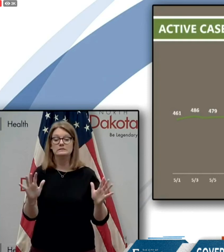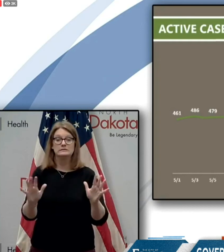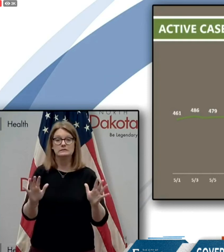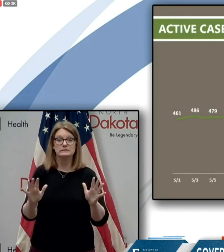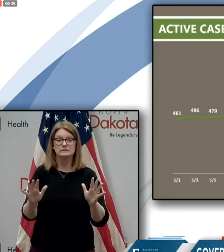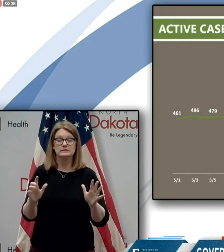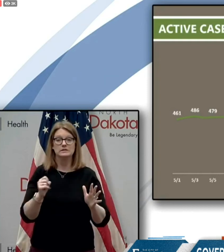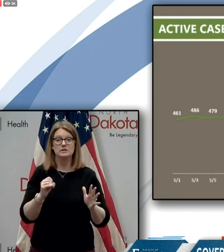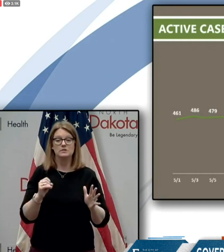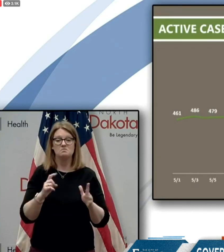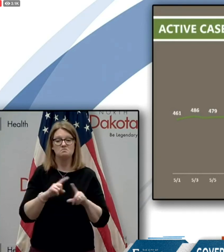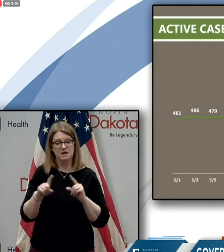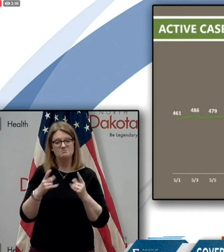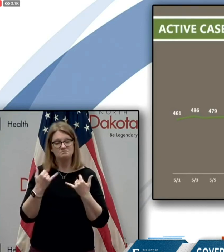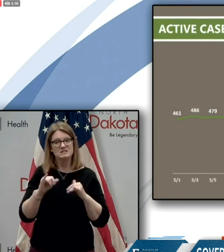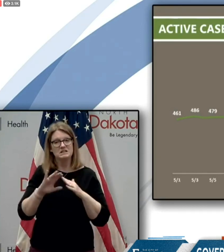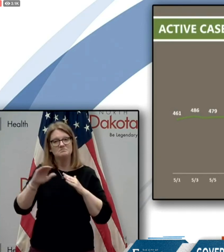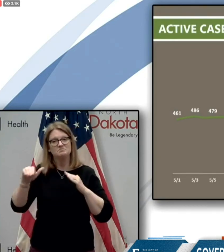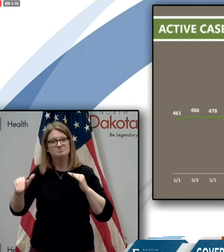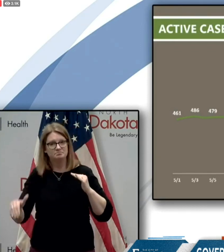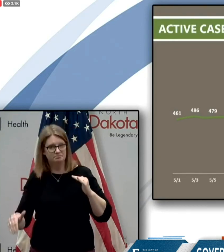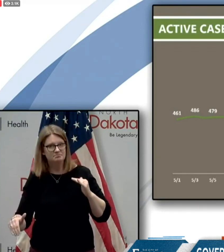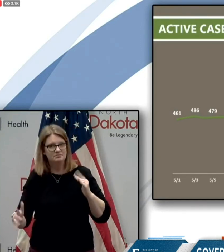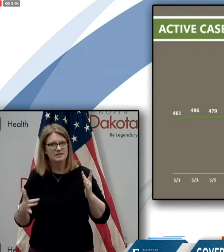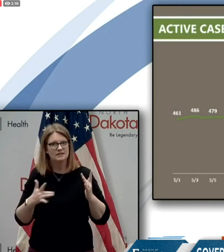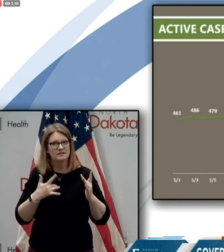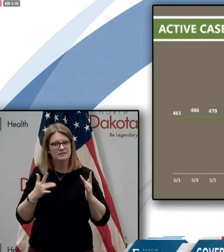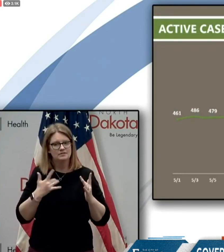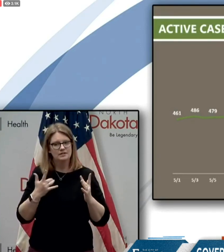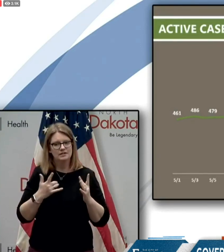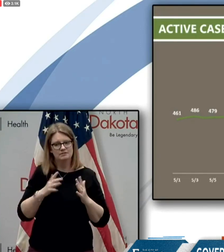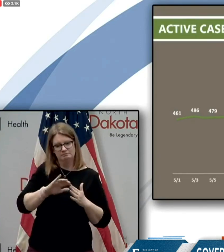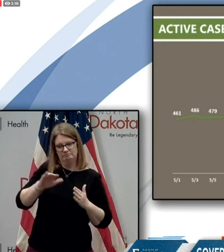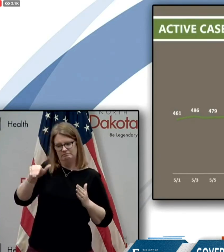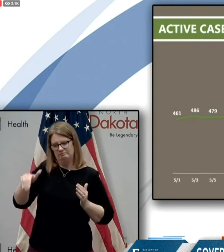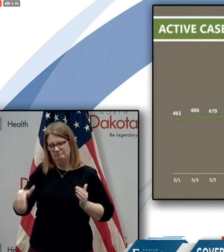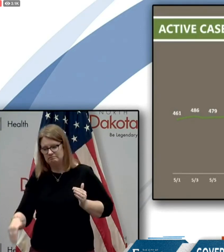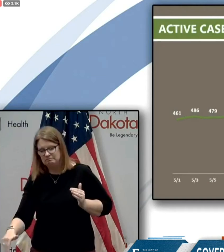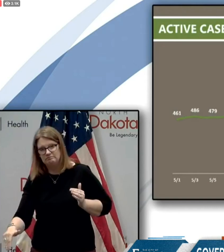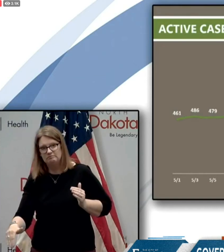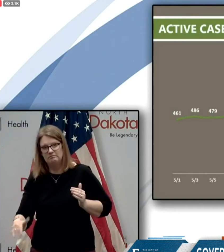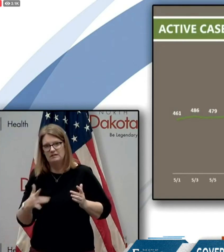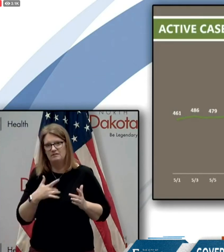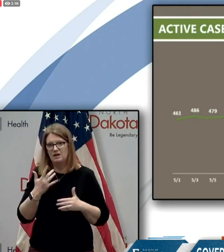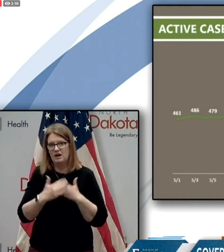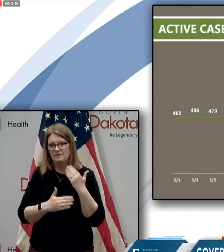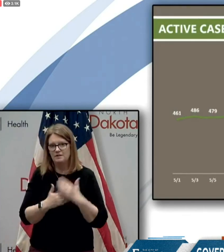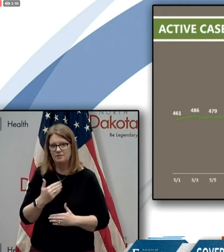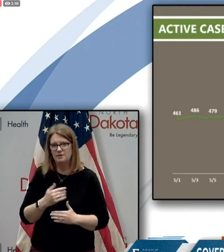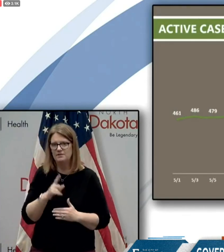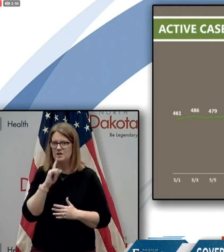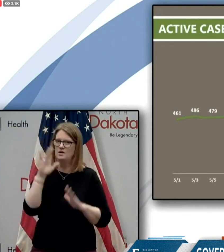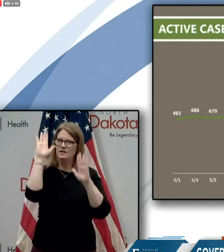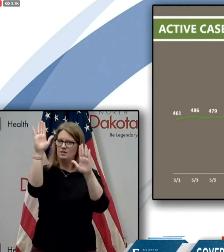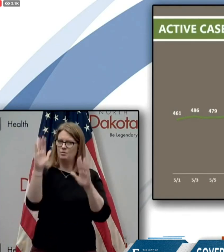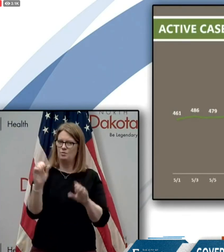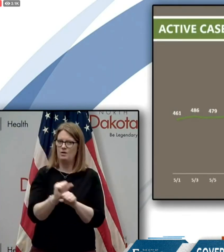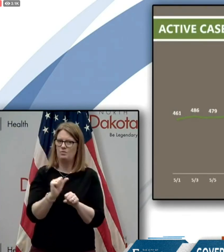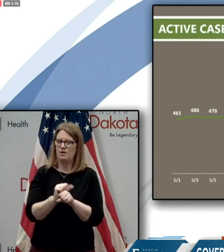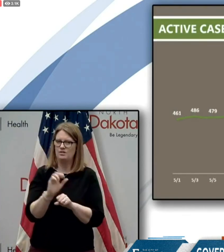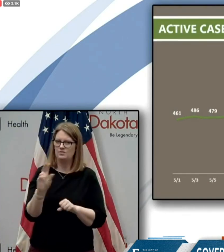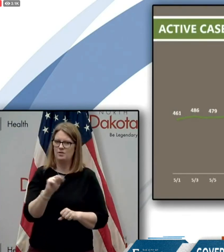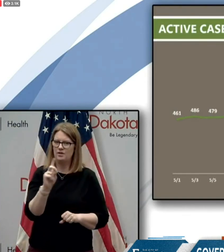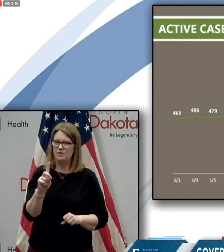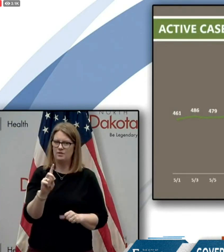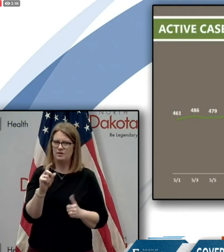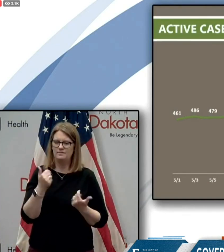drove some of it up, but we're on the right side of this curve coming down. So again, I say, great work, North Dakota, on all of this.